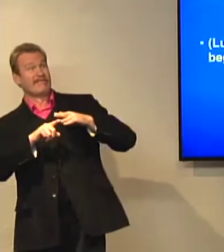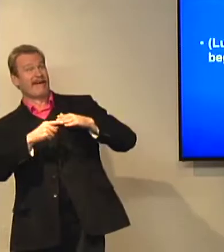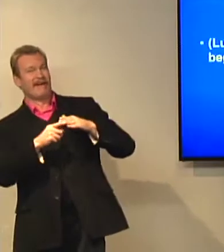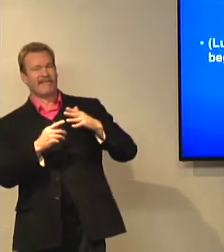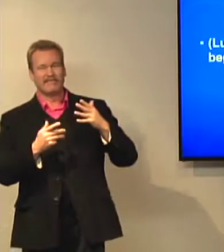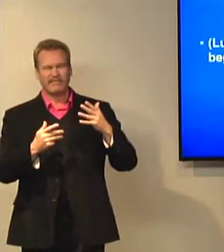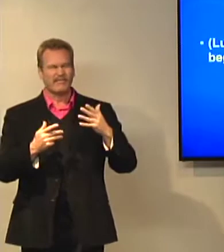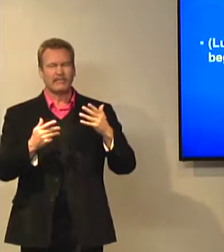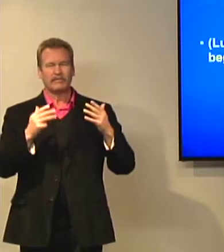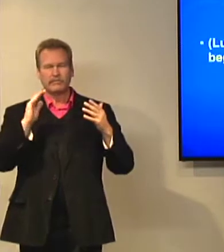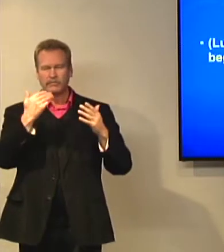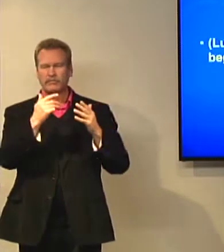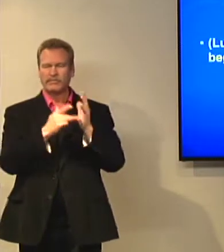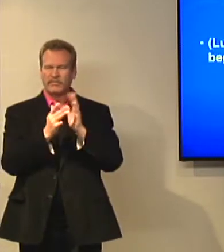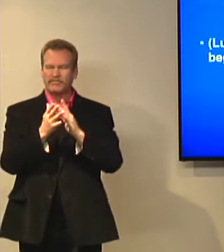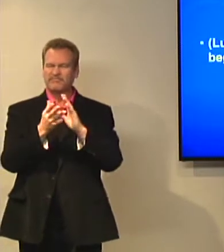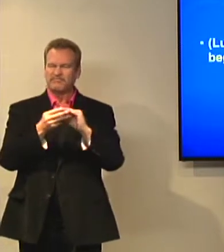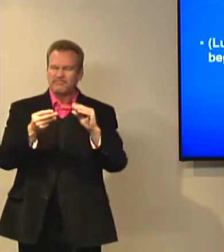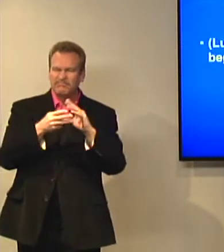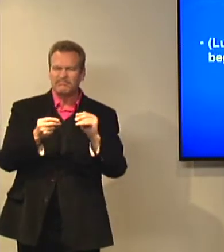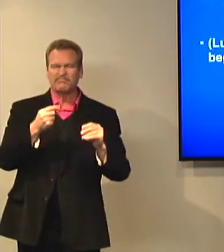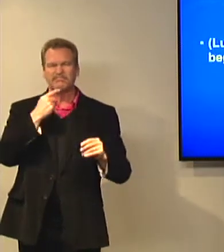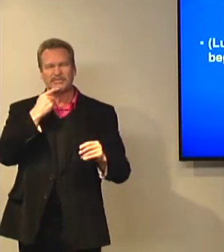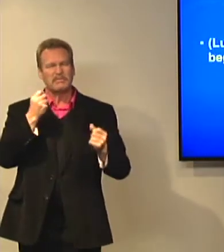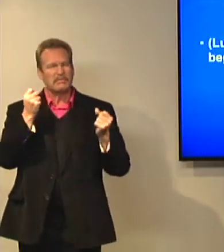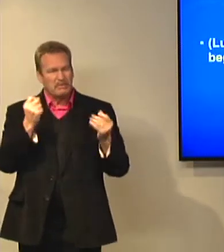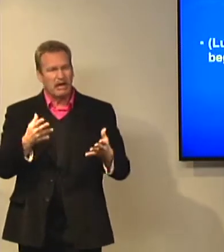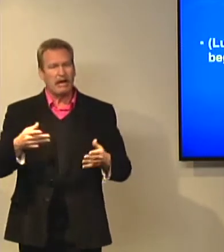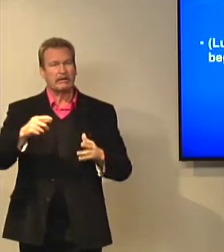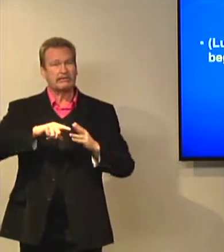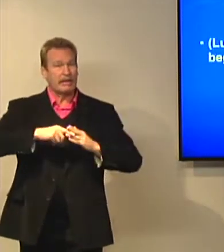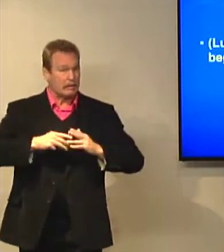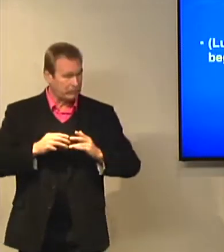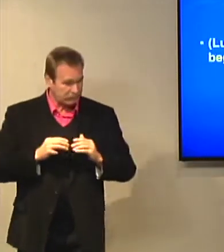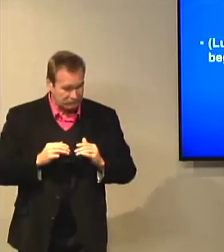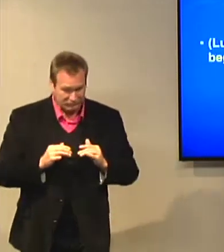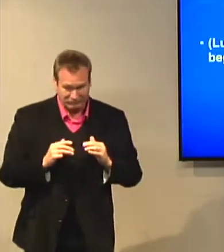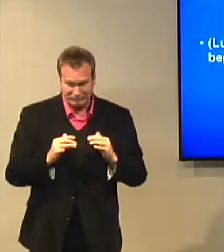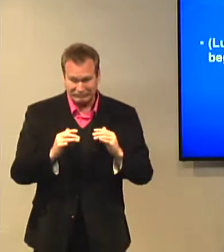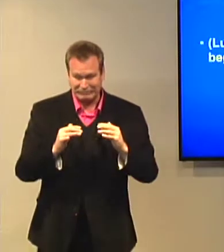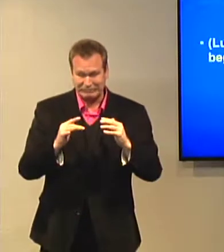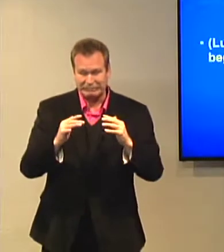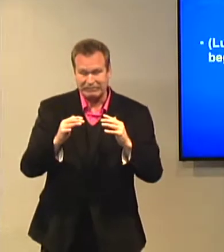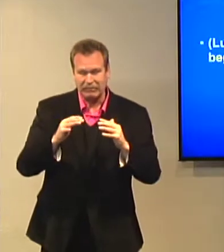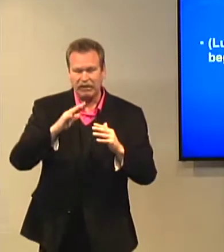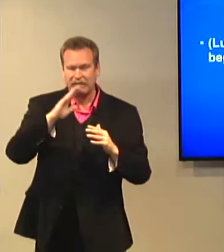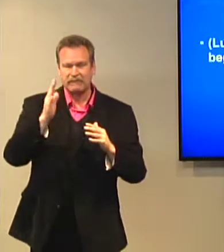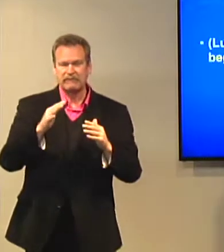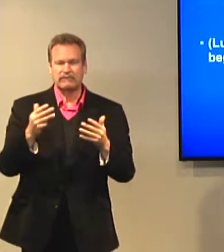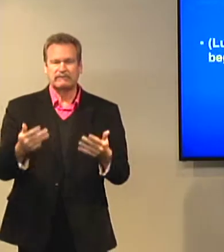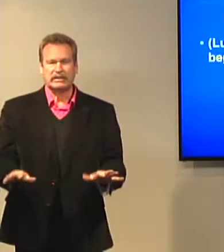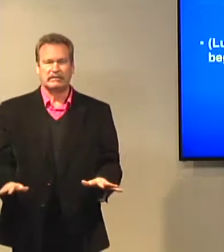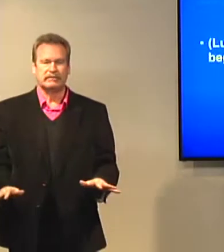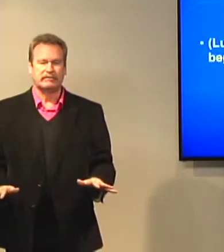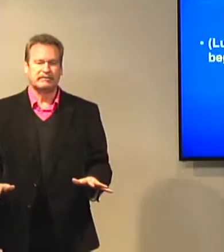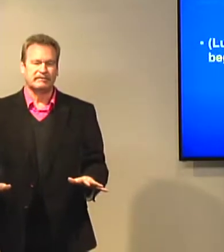person goes, they start, and, you know, we see this often with Christians. They, like, start building their life, but they